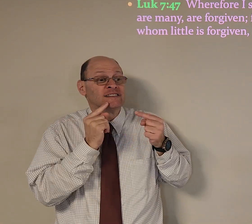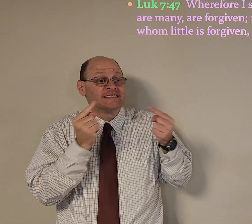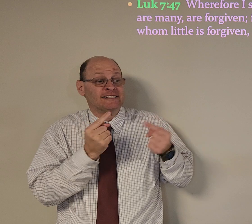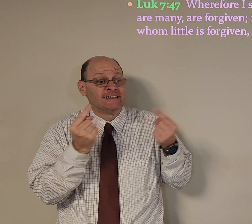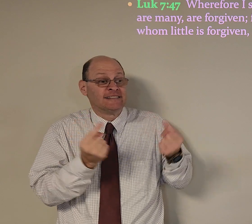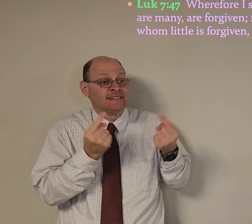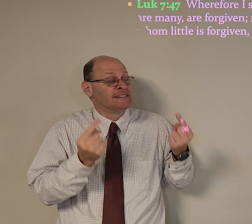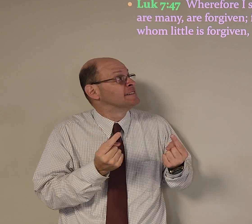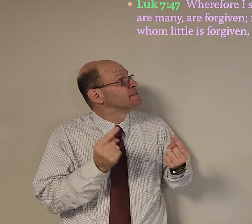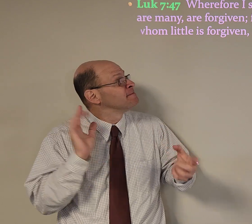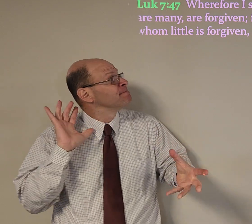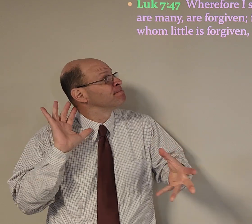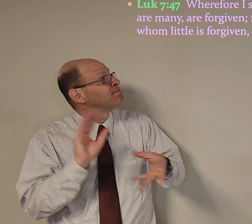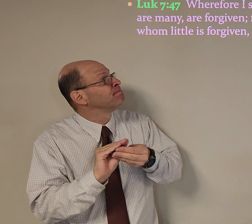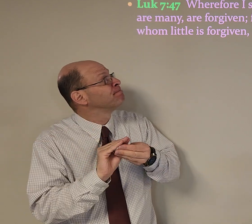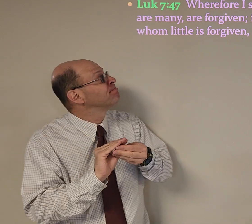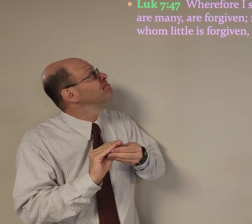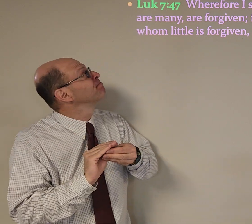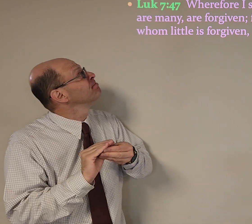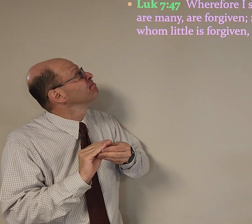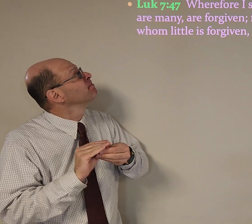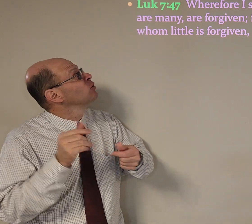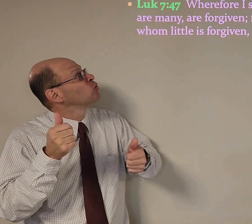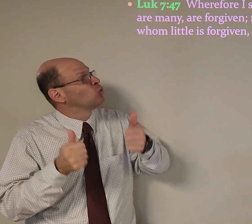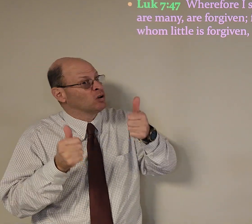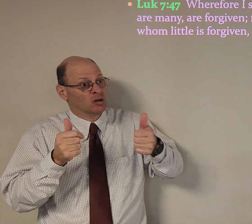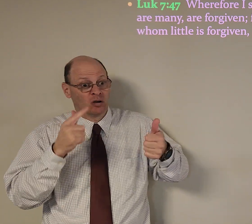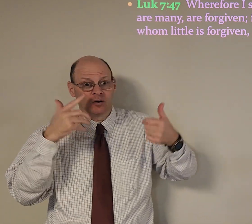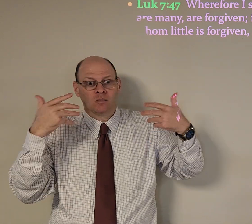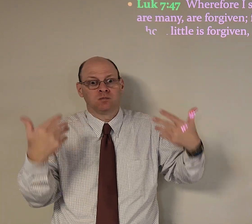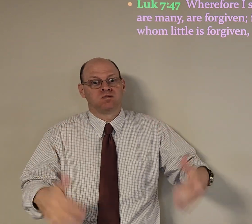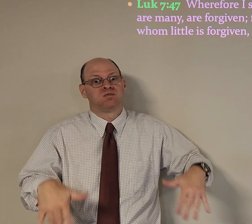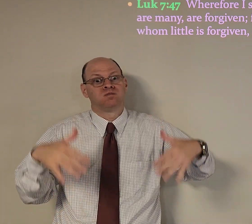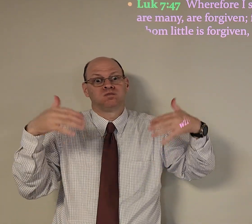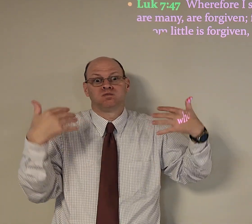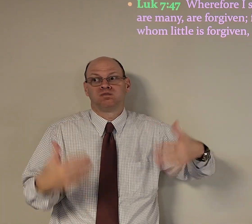her sins, which are many,